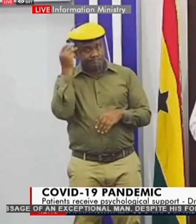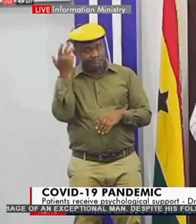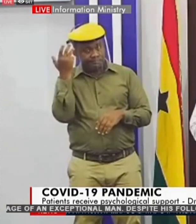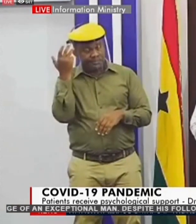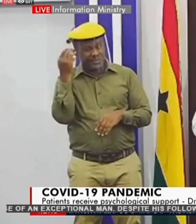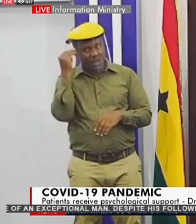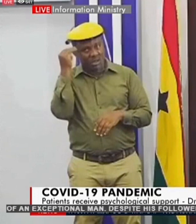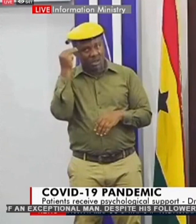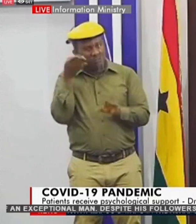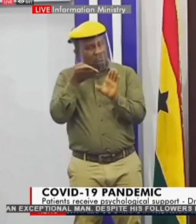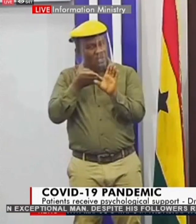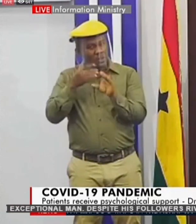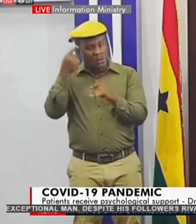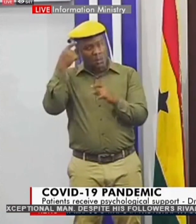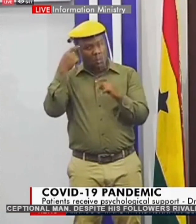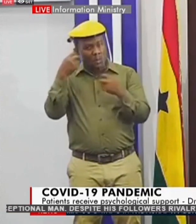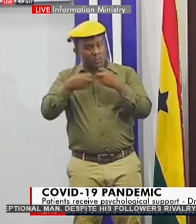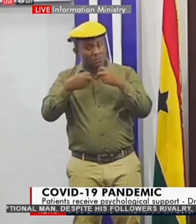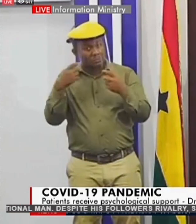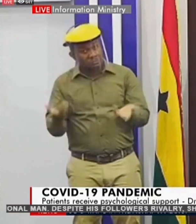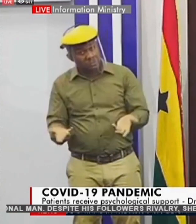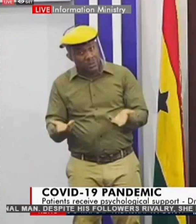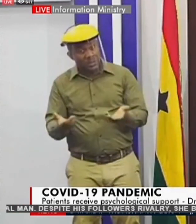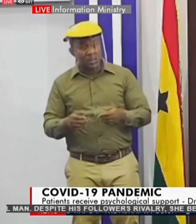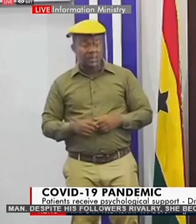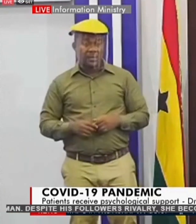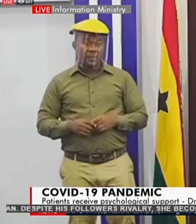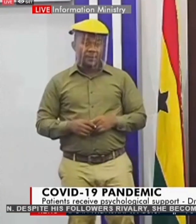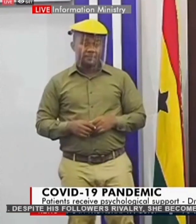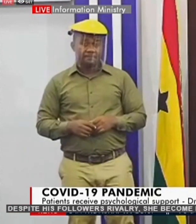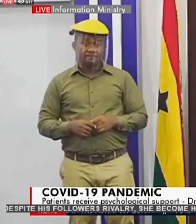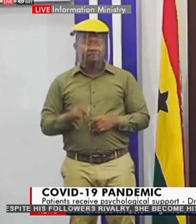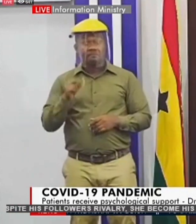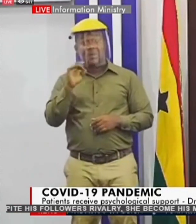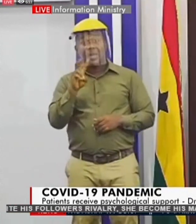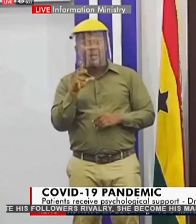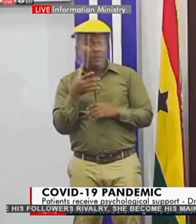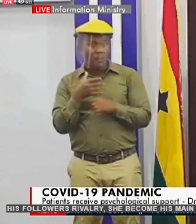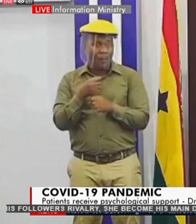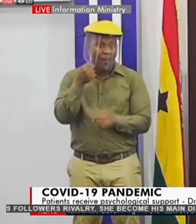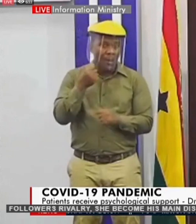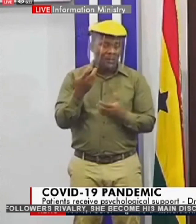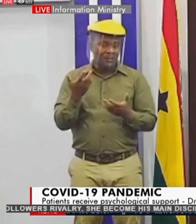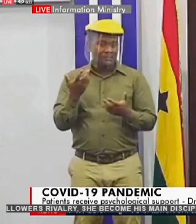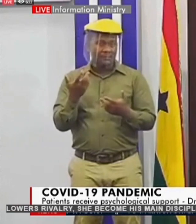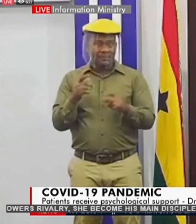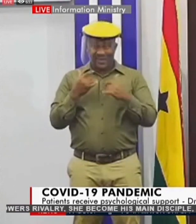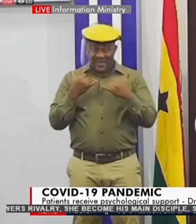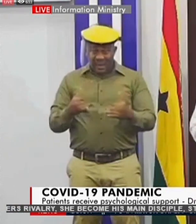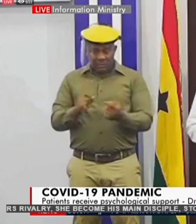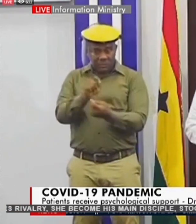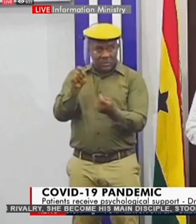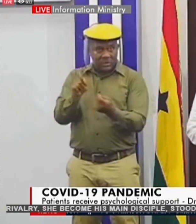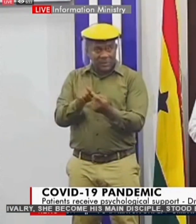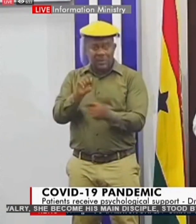terms of psychological challenge. It may be some form of impairment. HIV/AIDS had the same thing. And now the specific